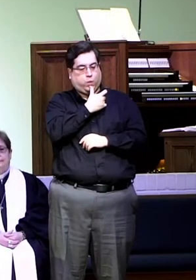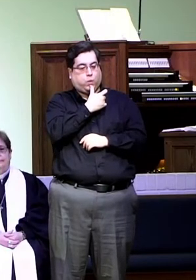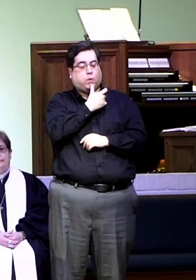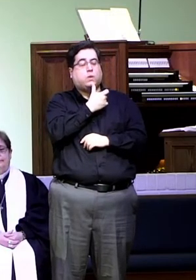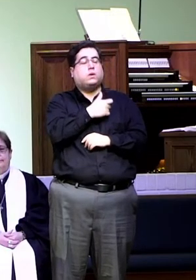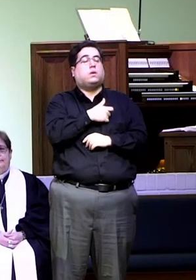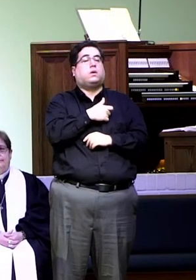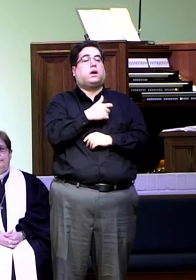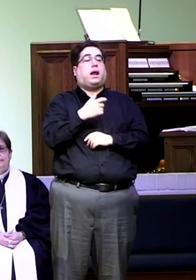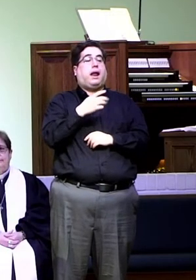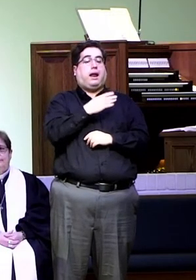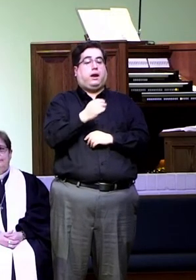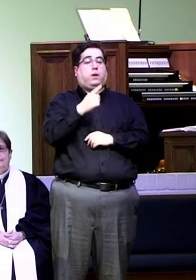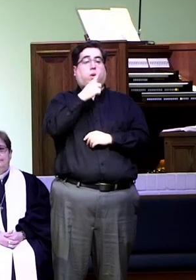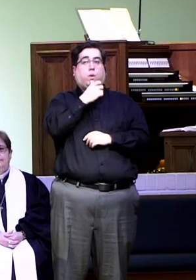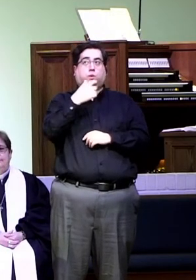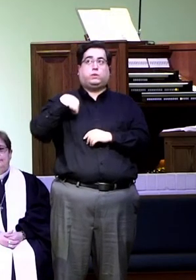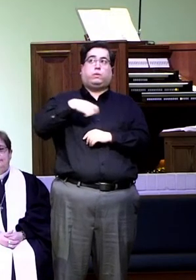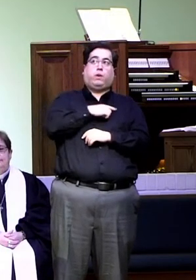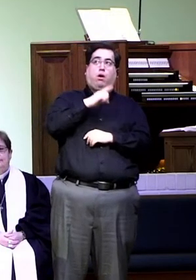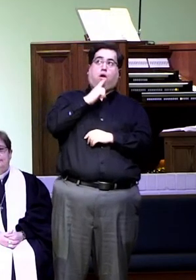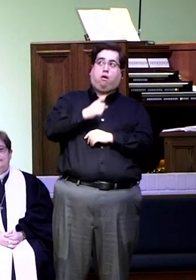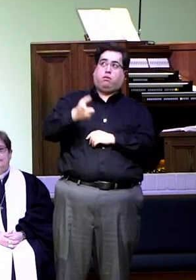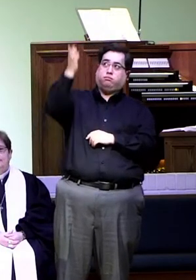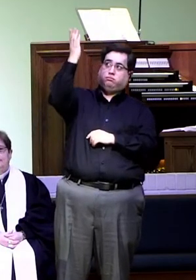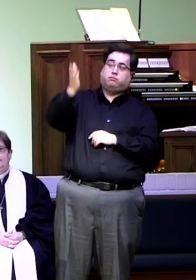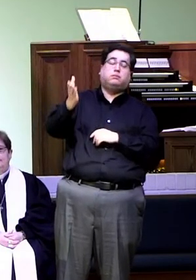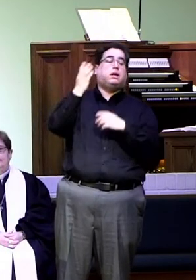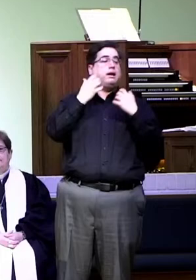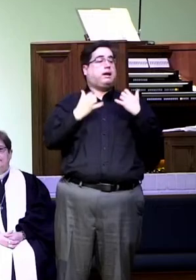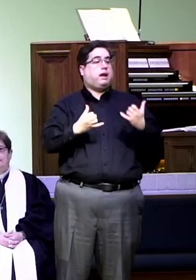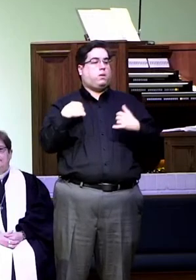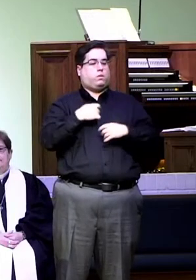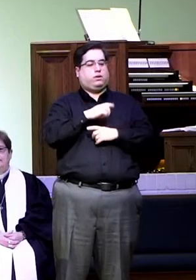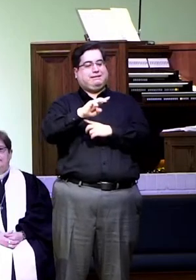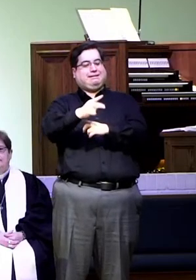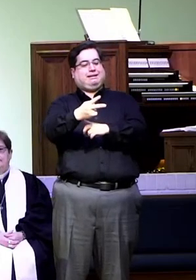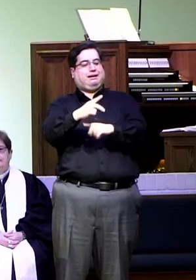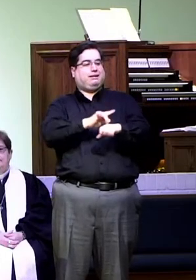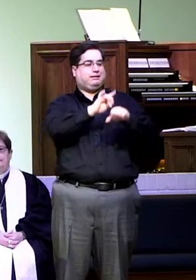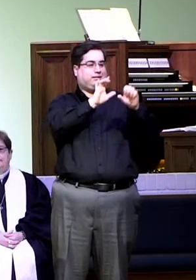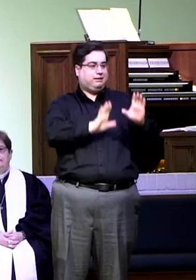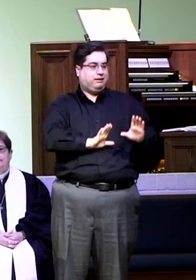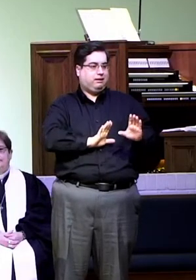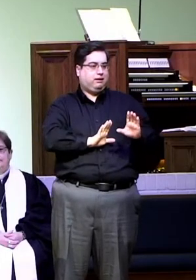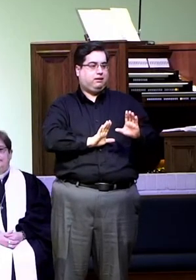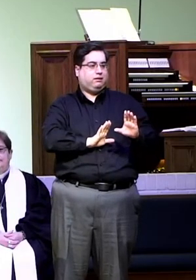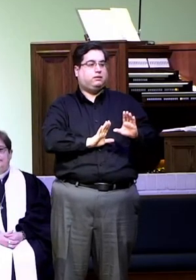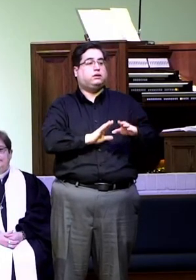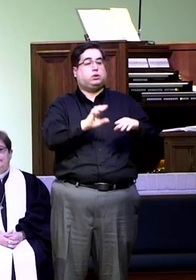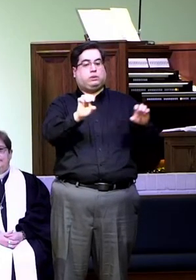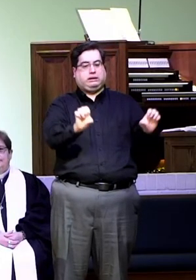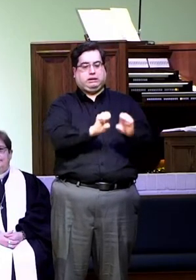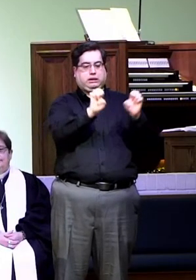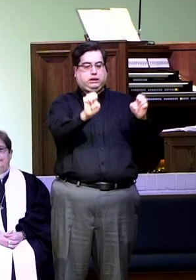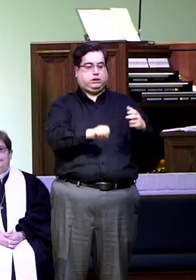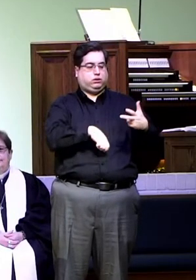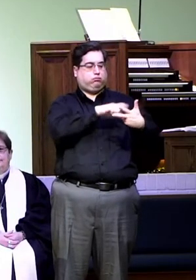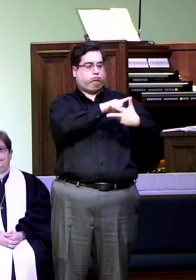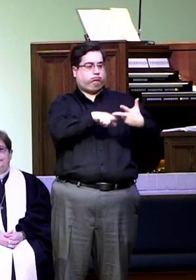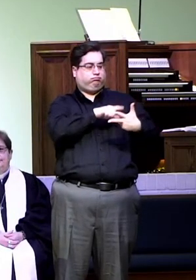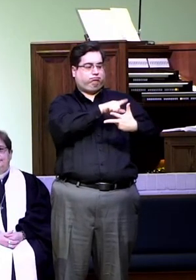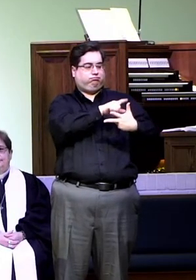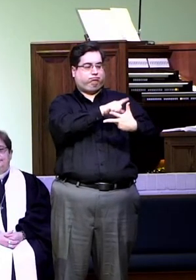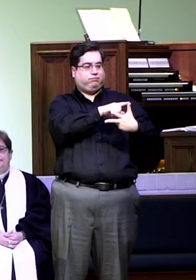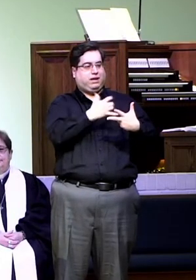and whose we are. And now we are on the second Sunday after Easter. And so today I